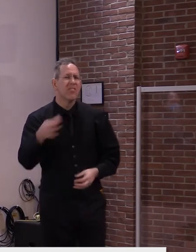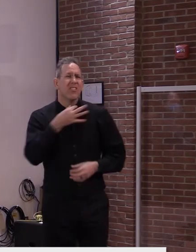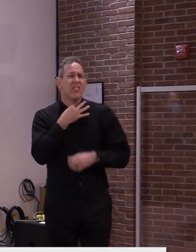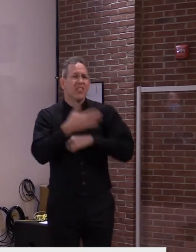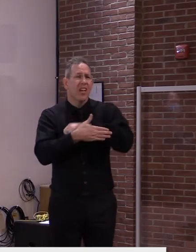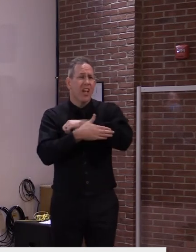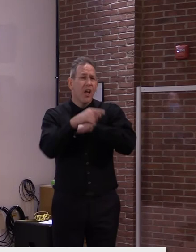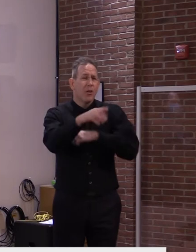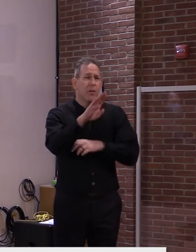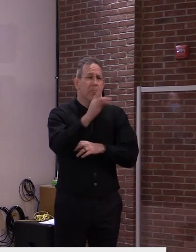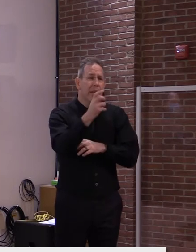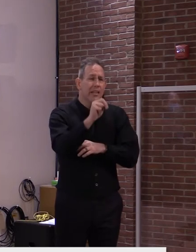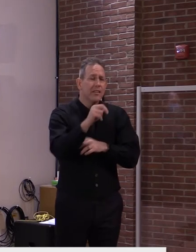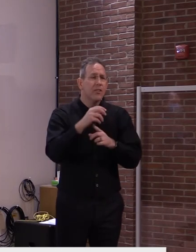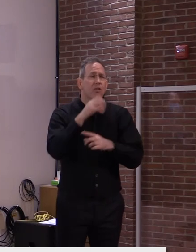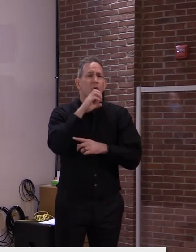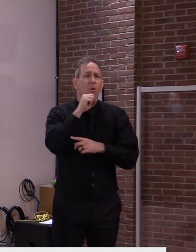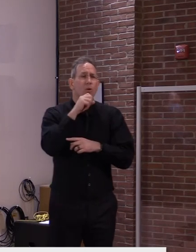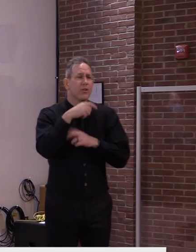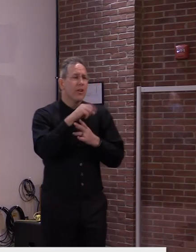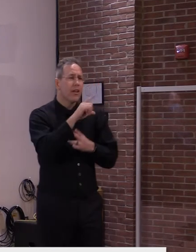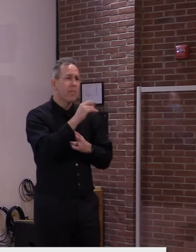that. It's both, Eric.